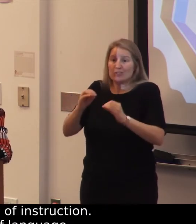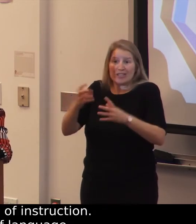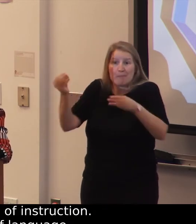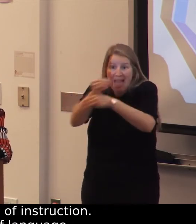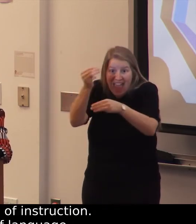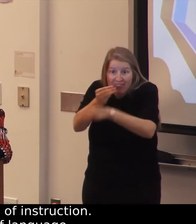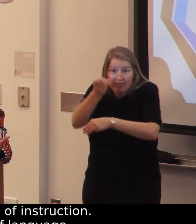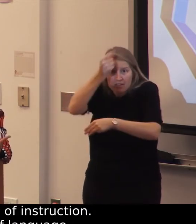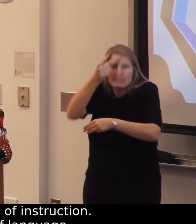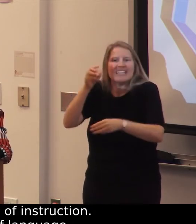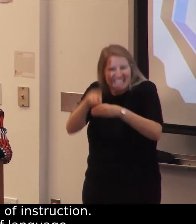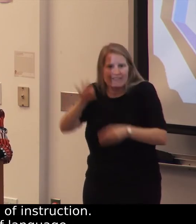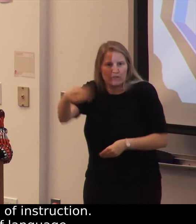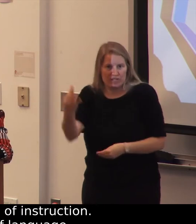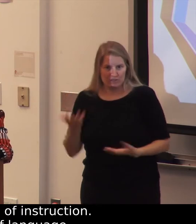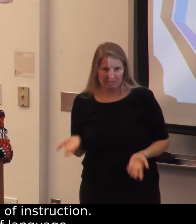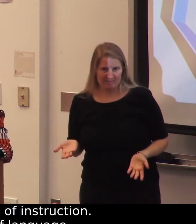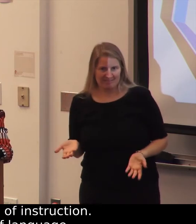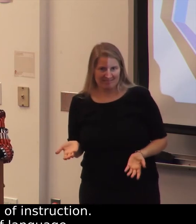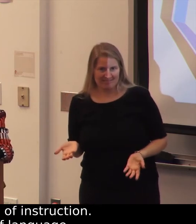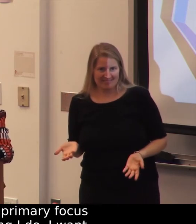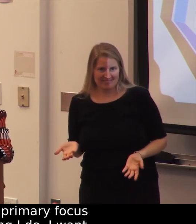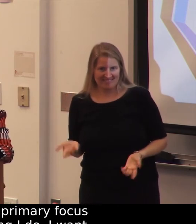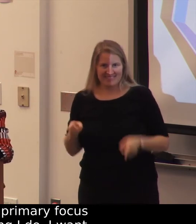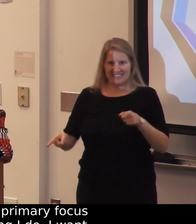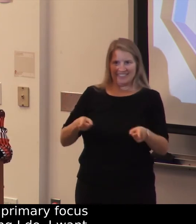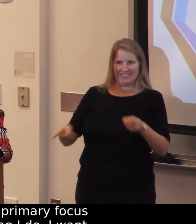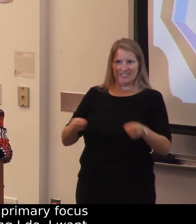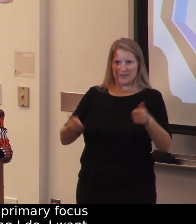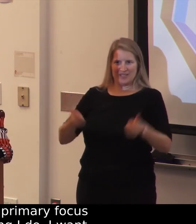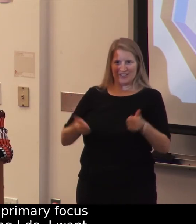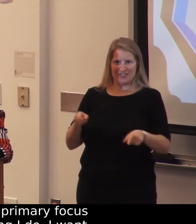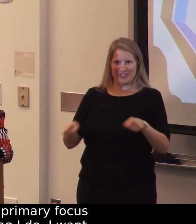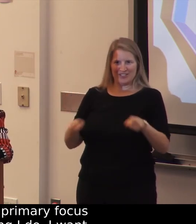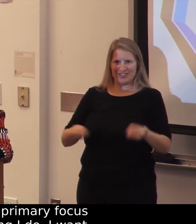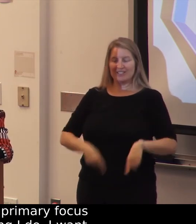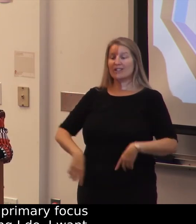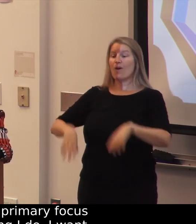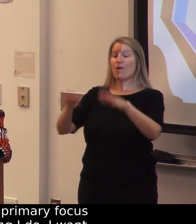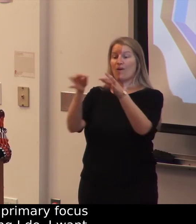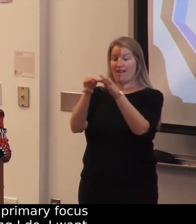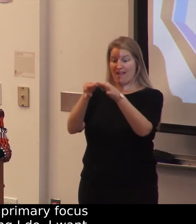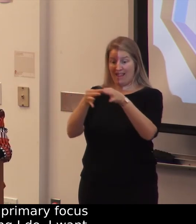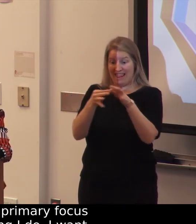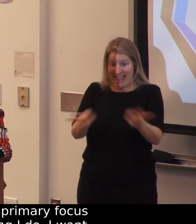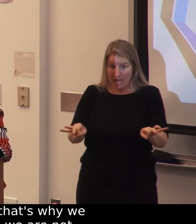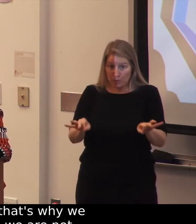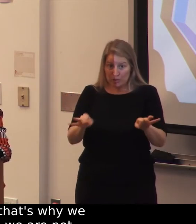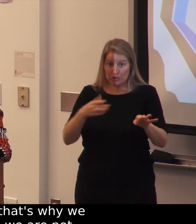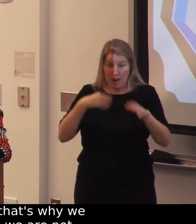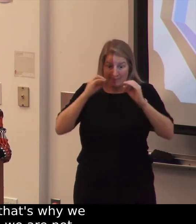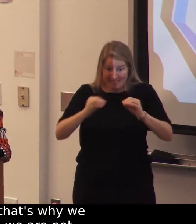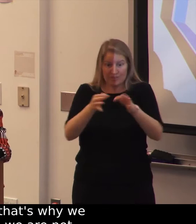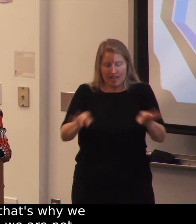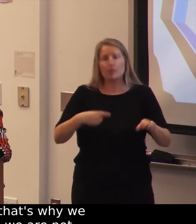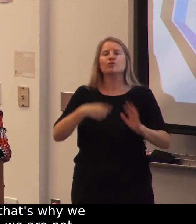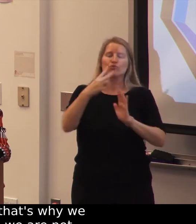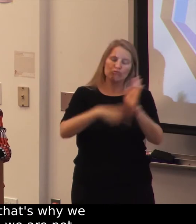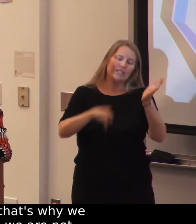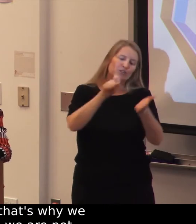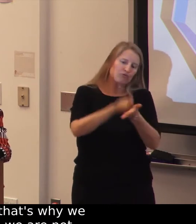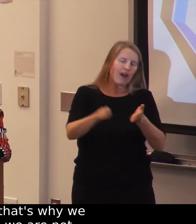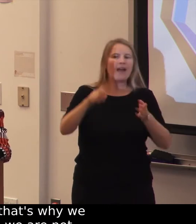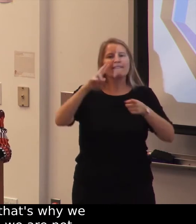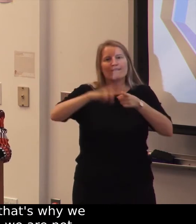the medium of instruction. So if language is the focus, language itself is the primary focus of everything I do. I want to teach you to read and write. That's why you're